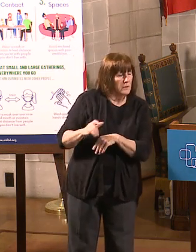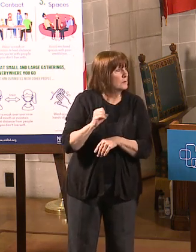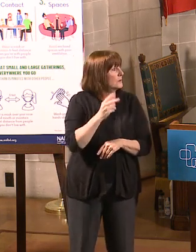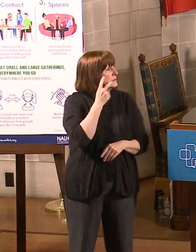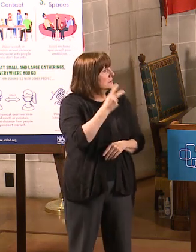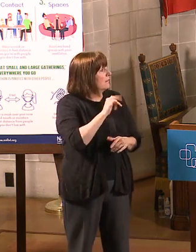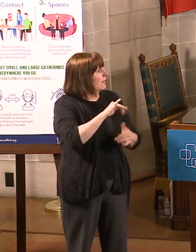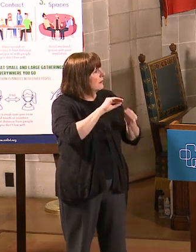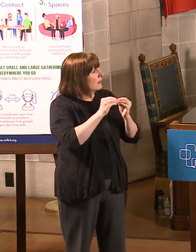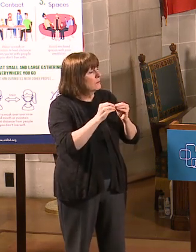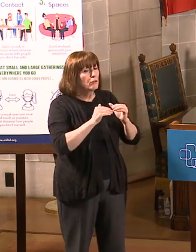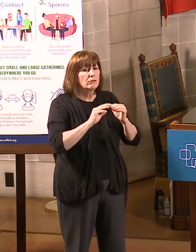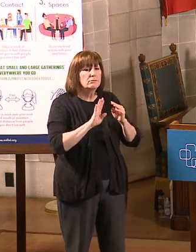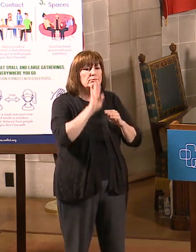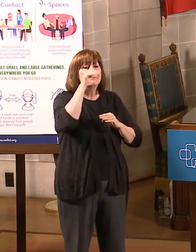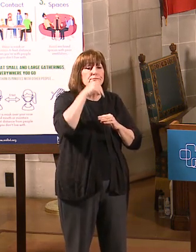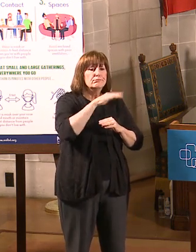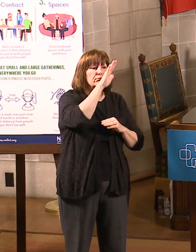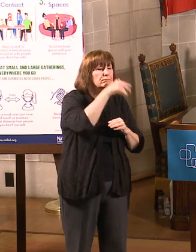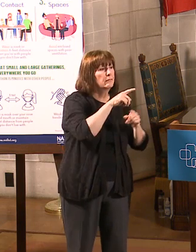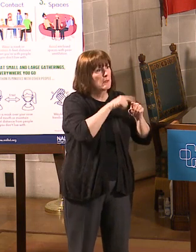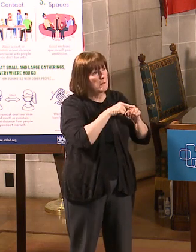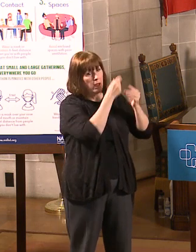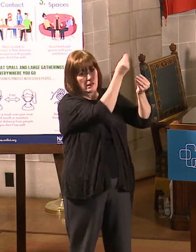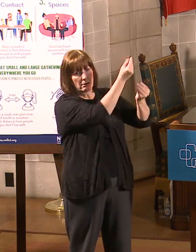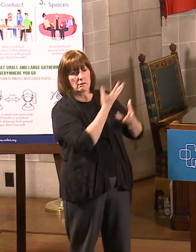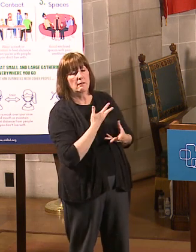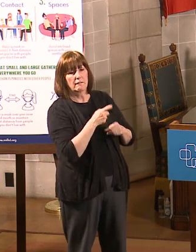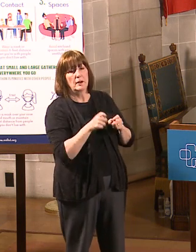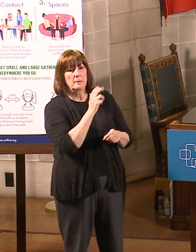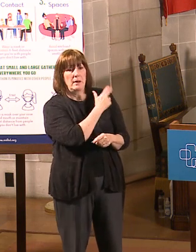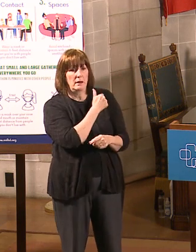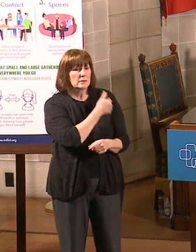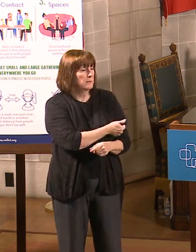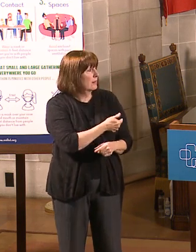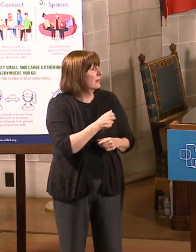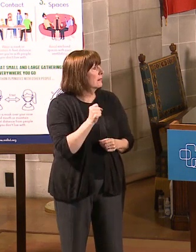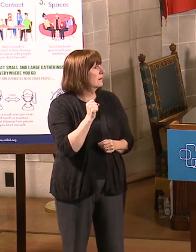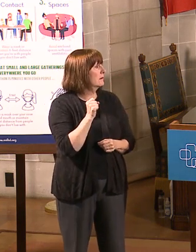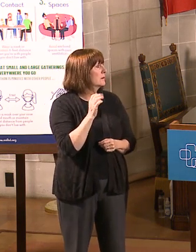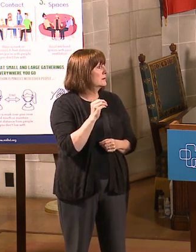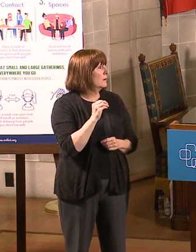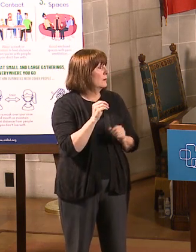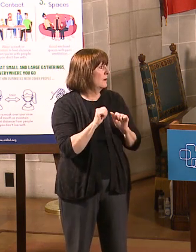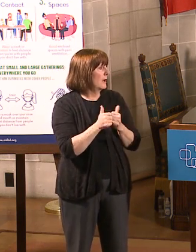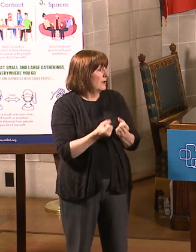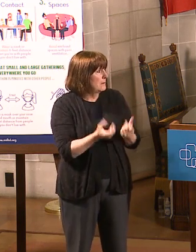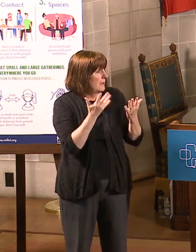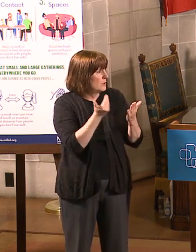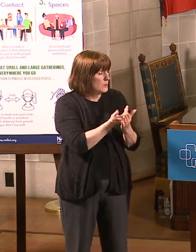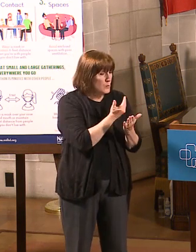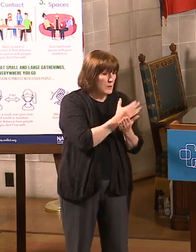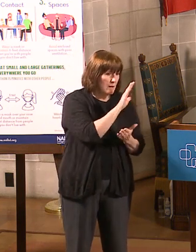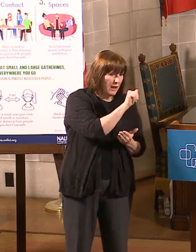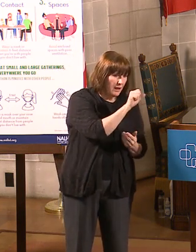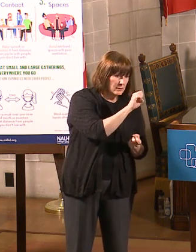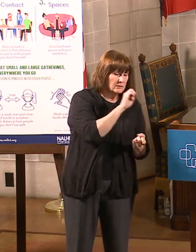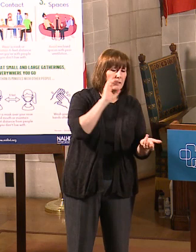down depending on what hospitals are reporting. So it really is going to be a combination of both of how many new cases we have versus what